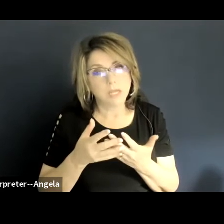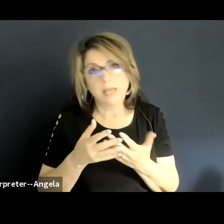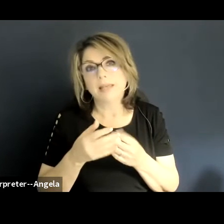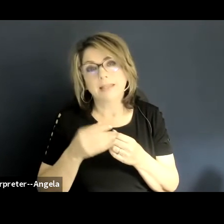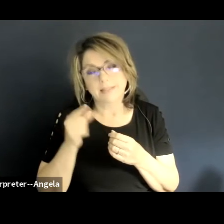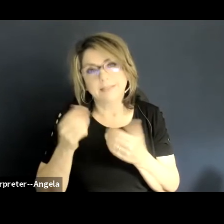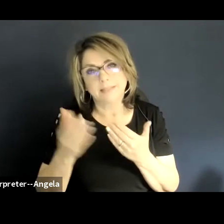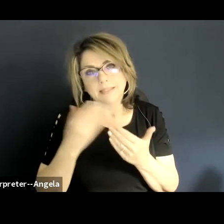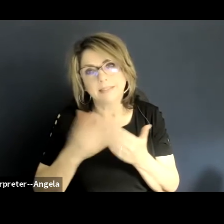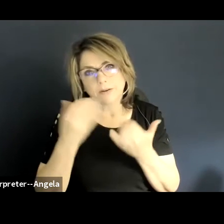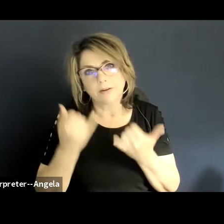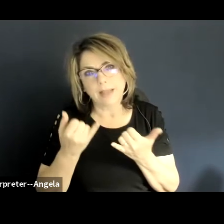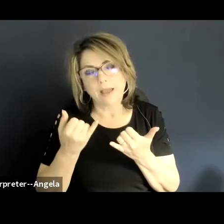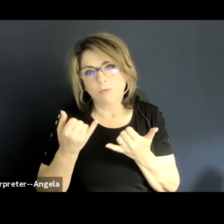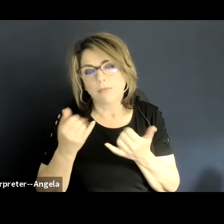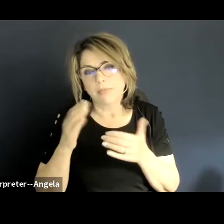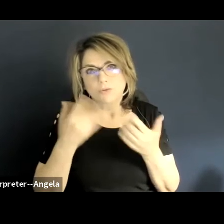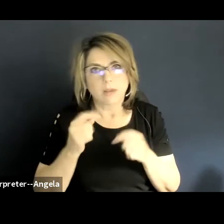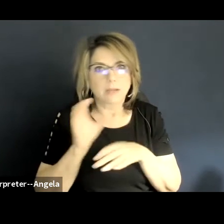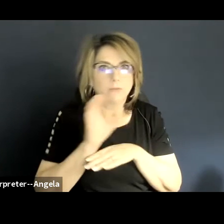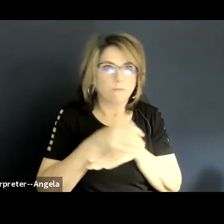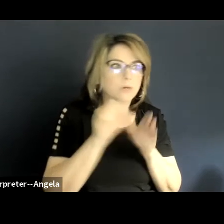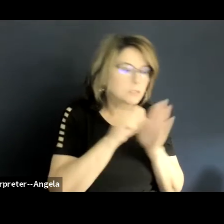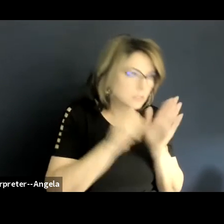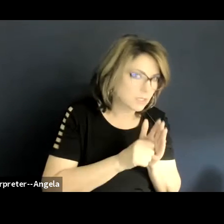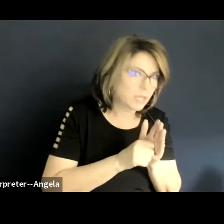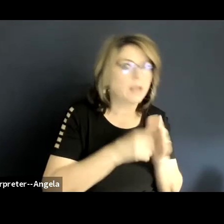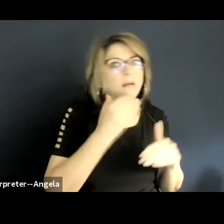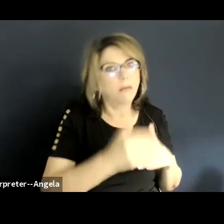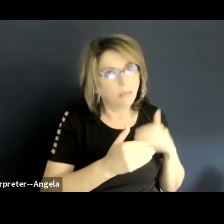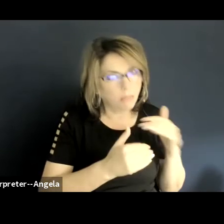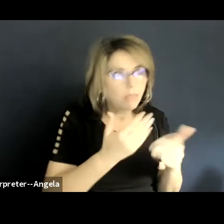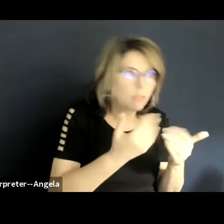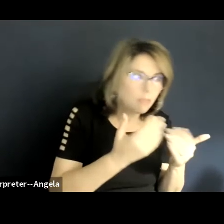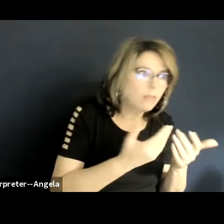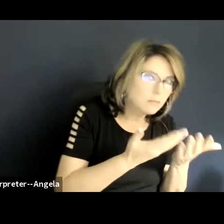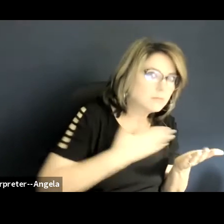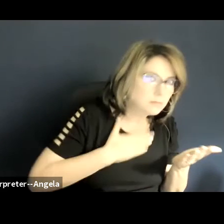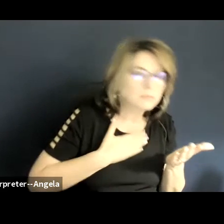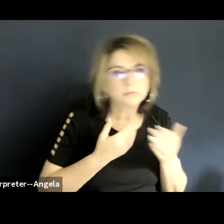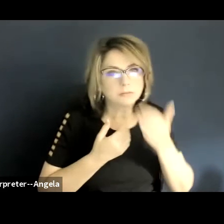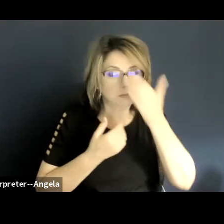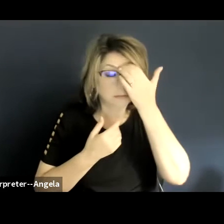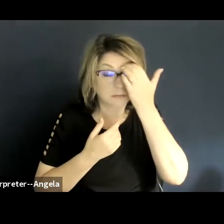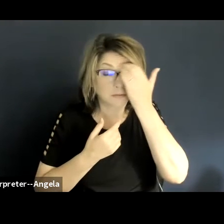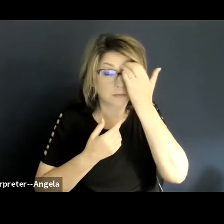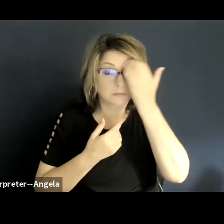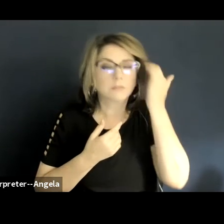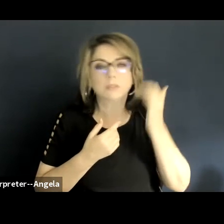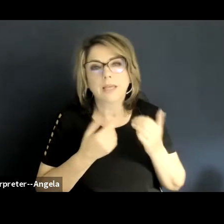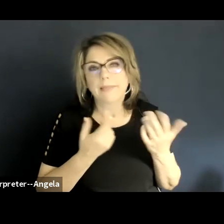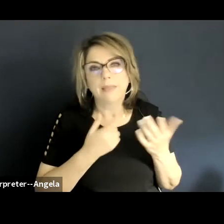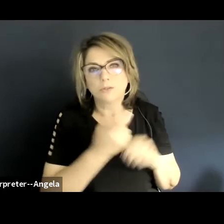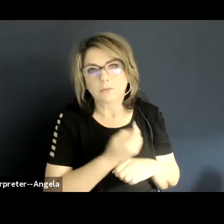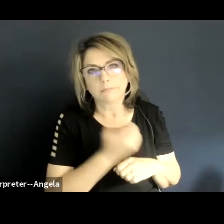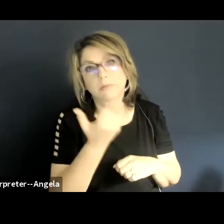to force the state into moving forward an inch, and then just to be cut out of